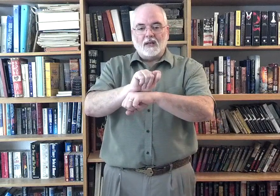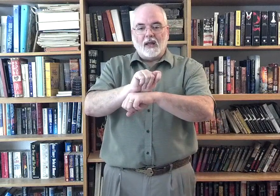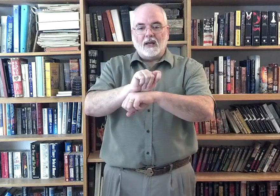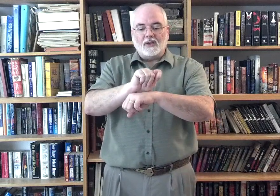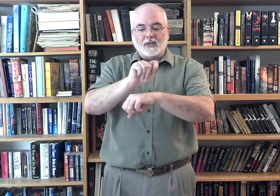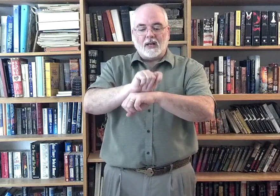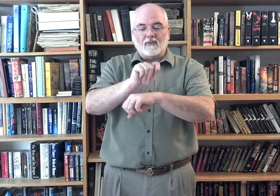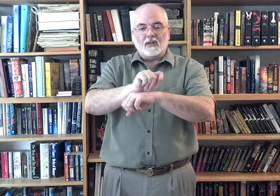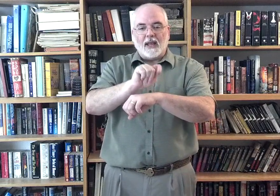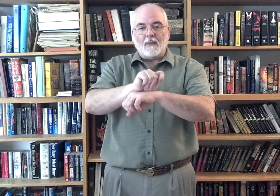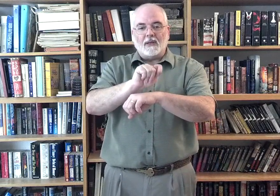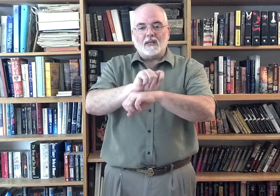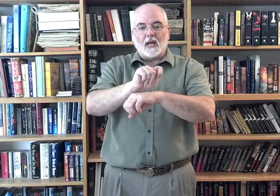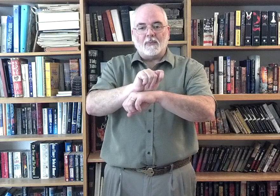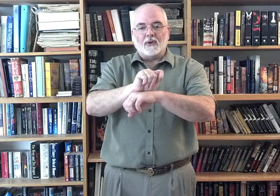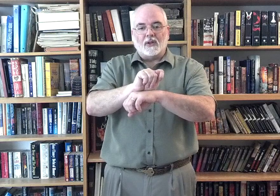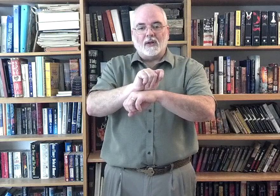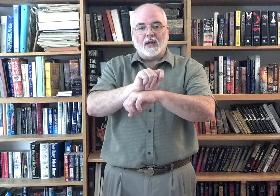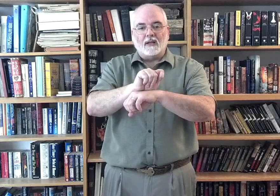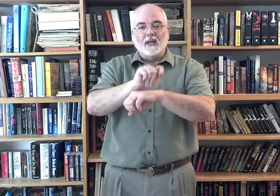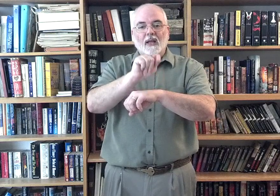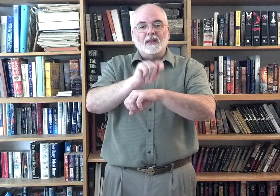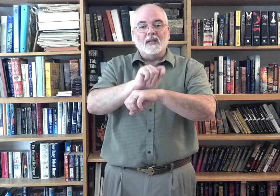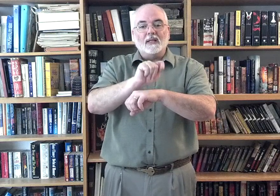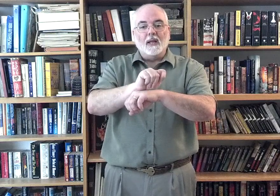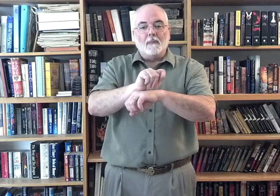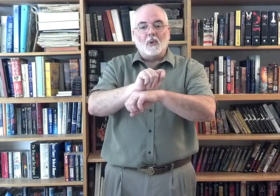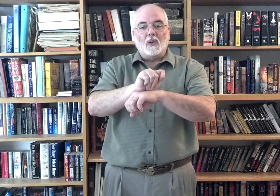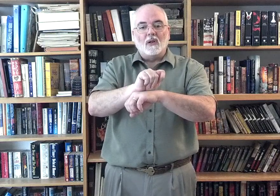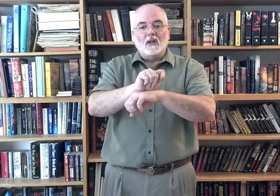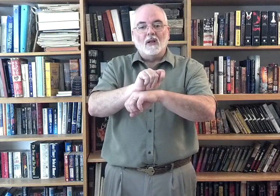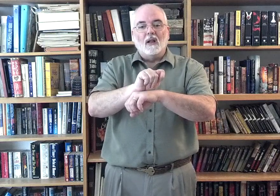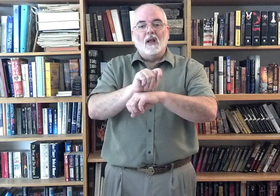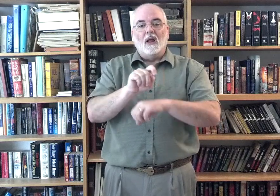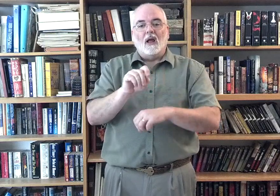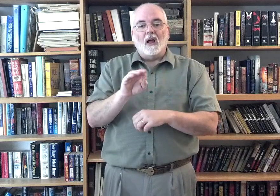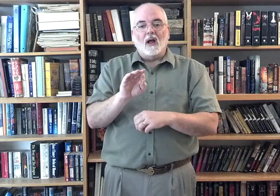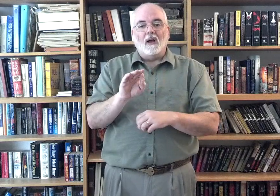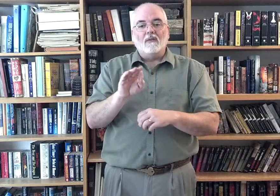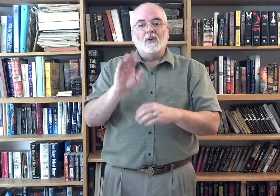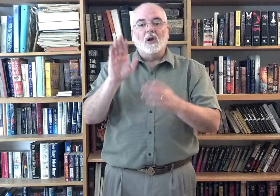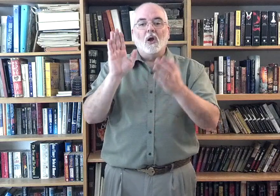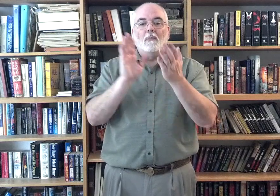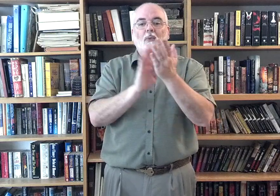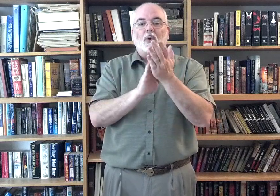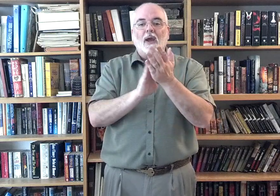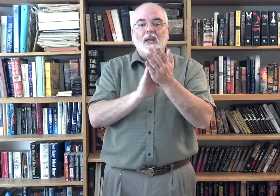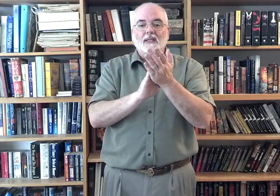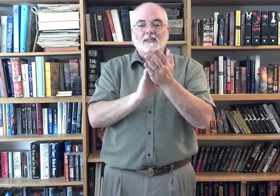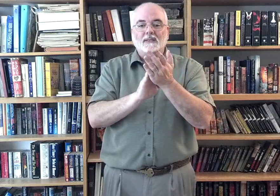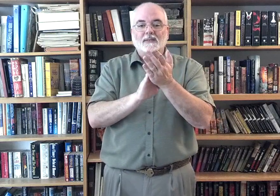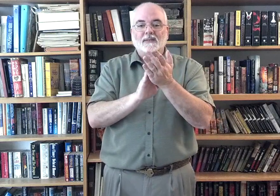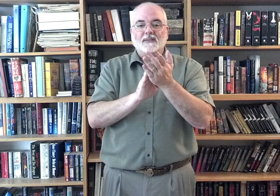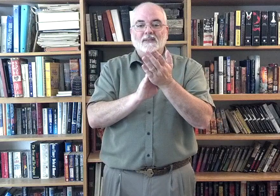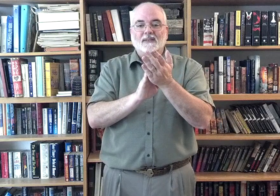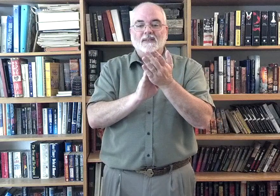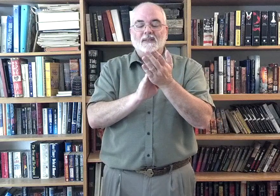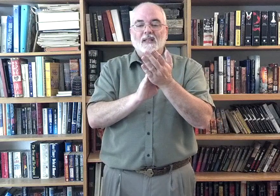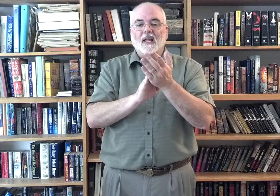And it's just kind of tapping the top of your other hand. The temple of praise.